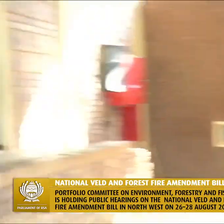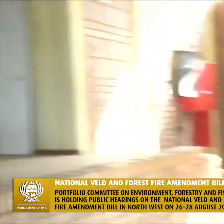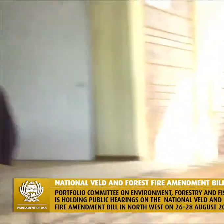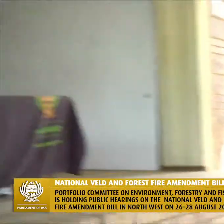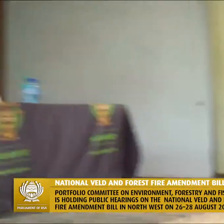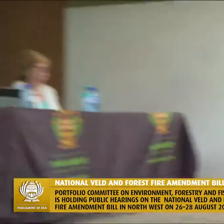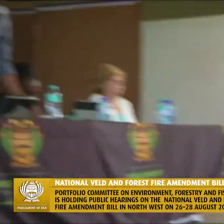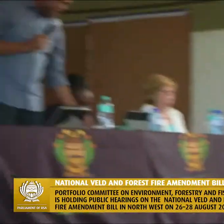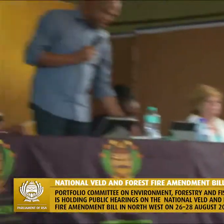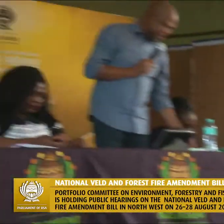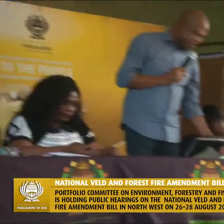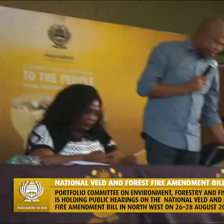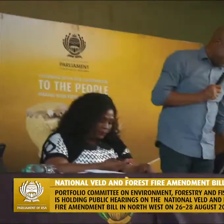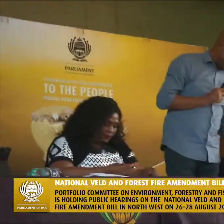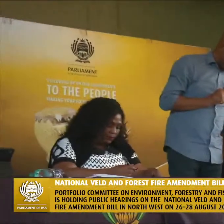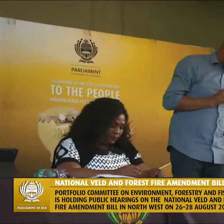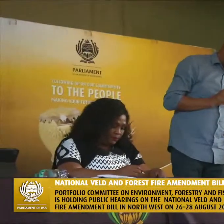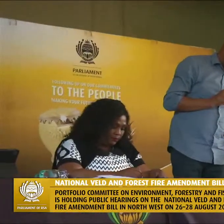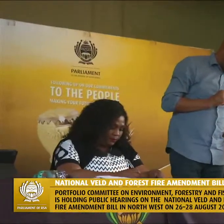thank you very much